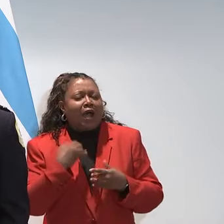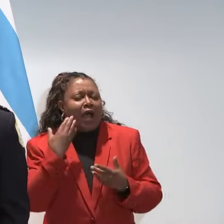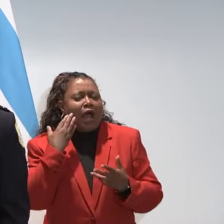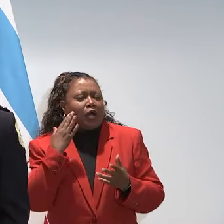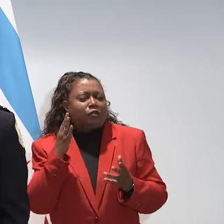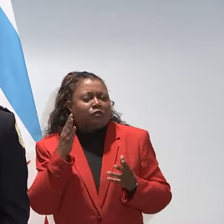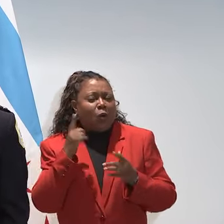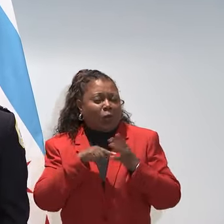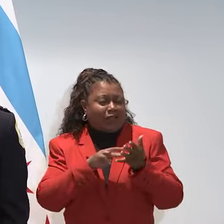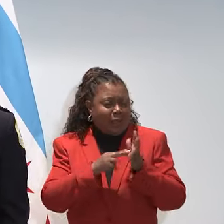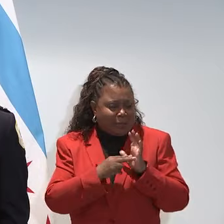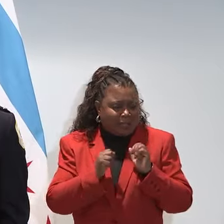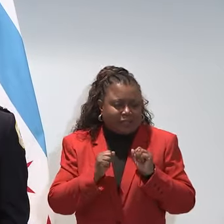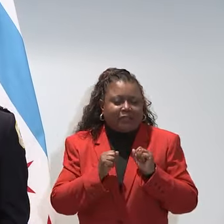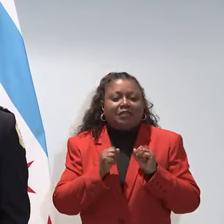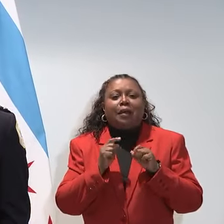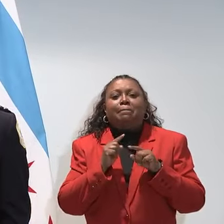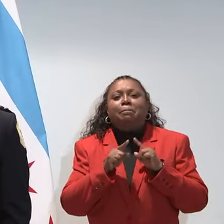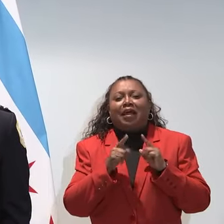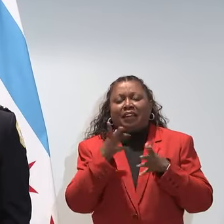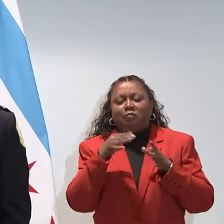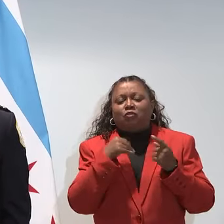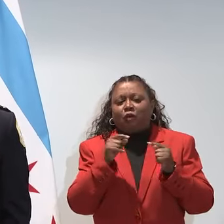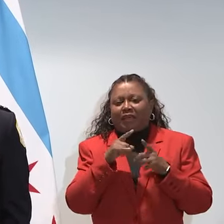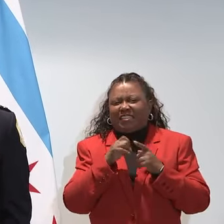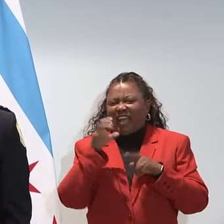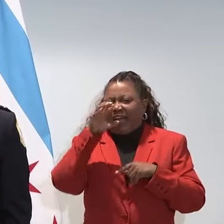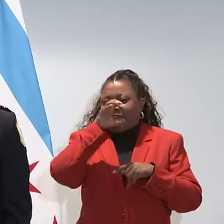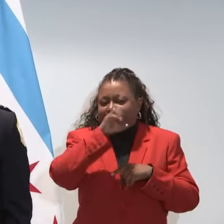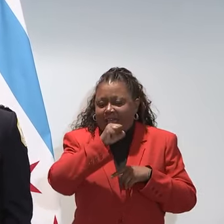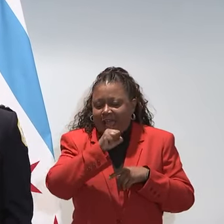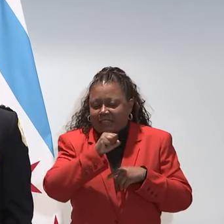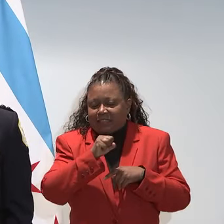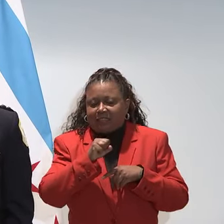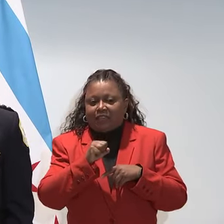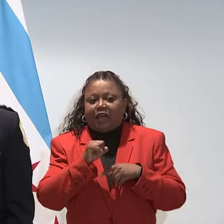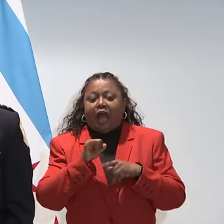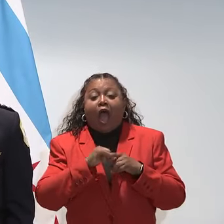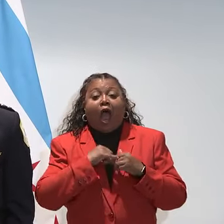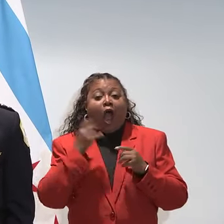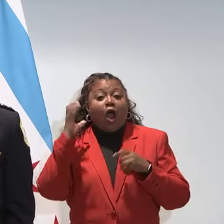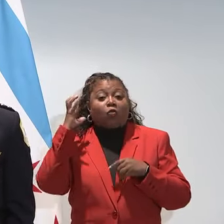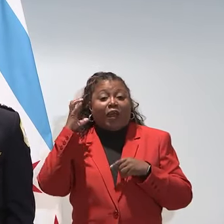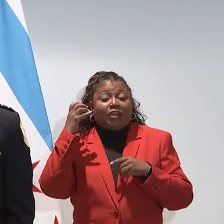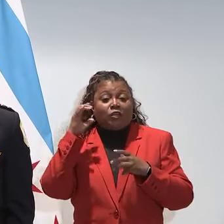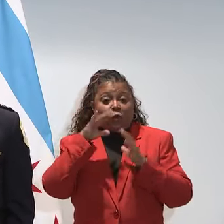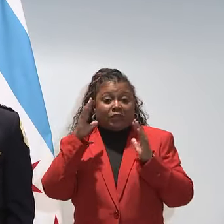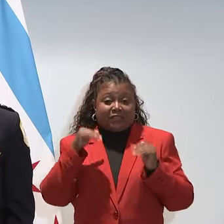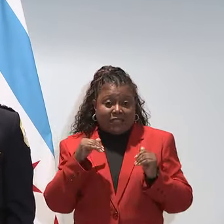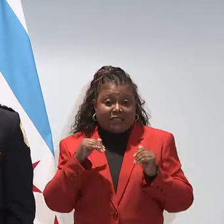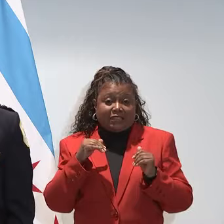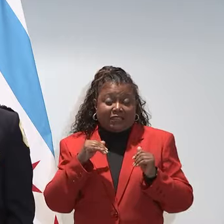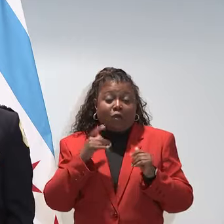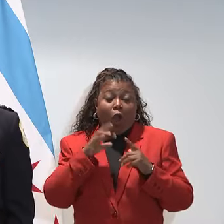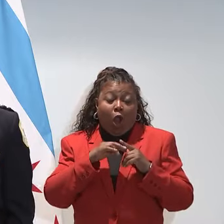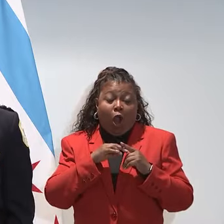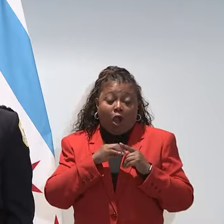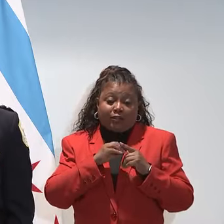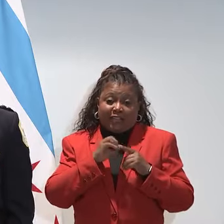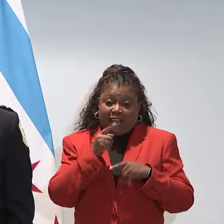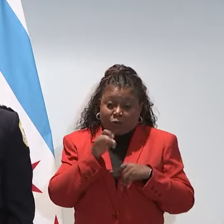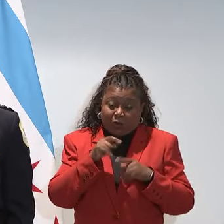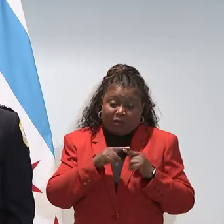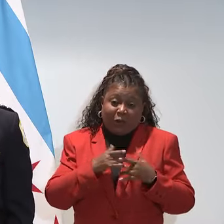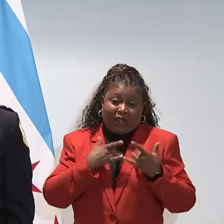know what that means, but let me try to take a guess that, you know, our radio systems are encrypted.